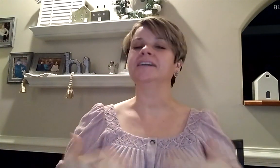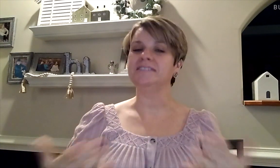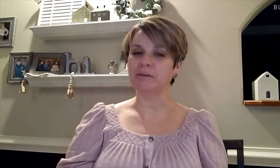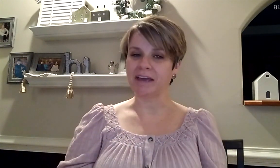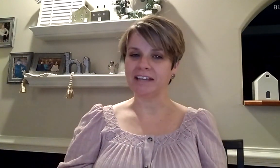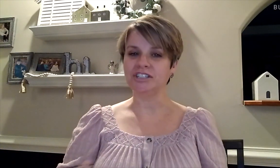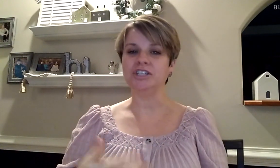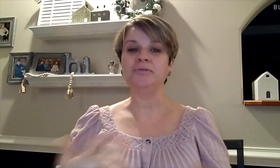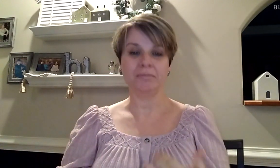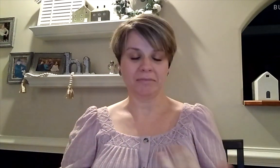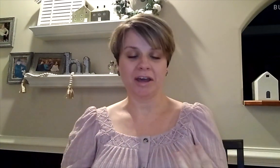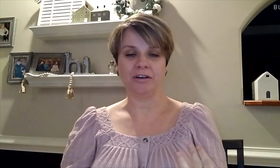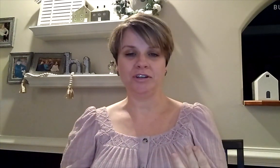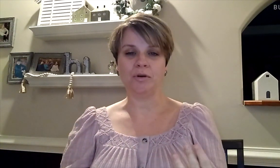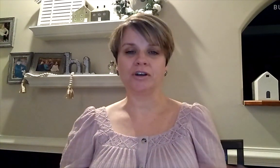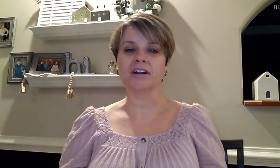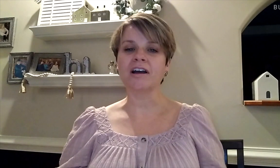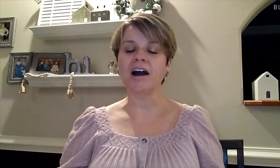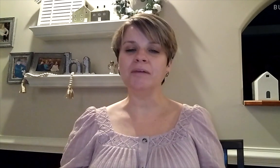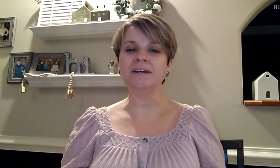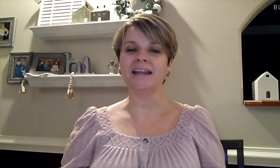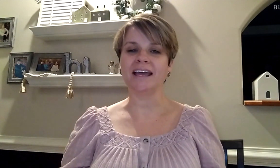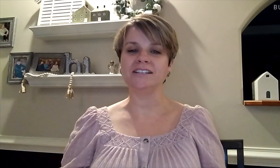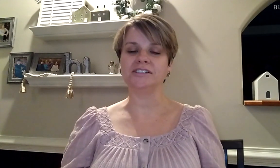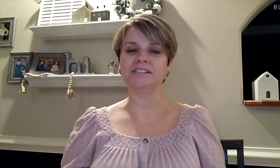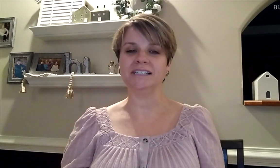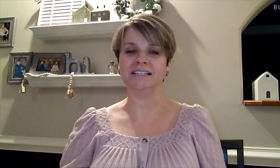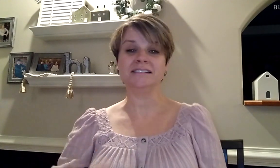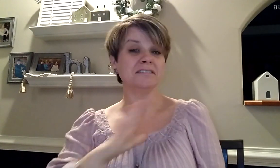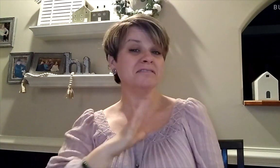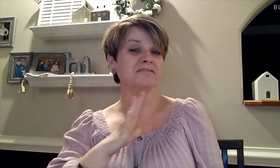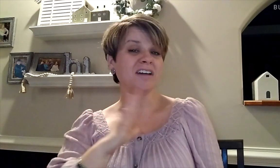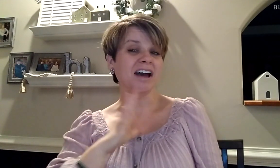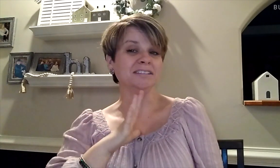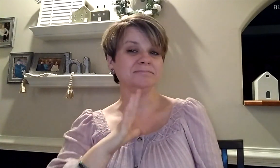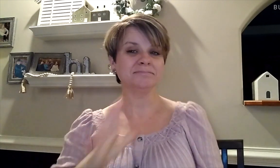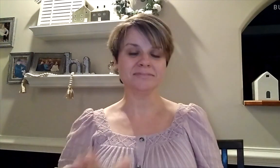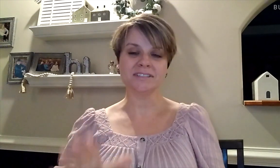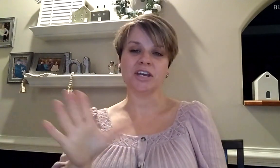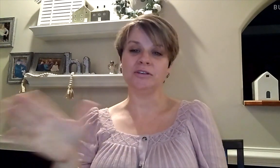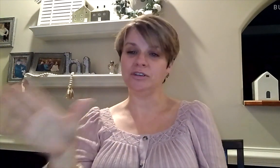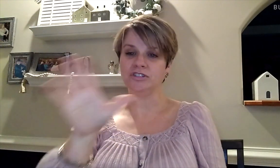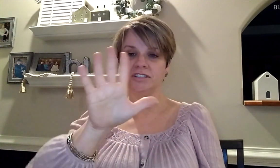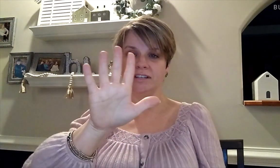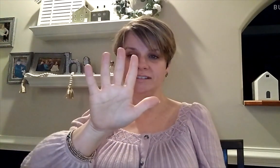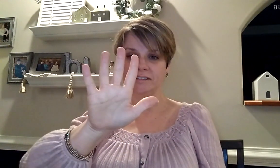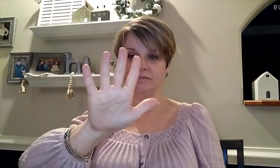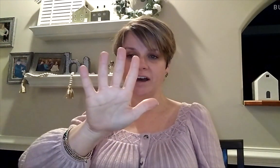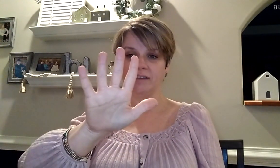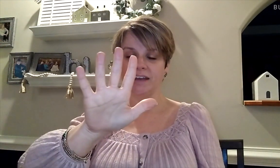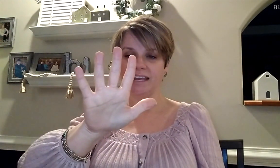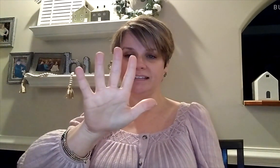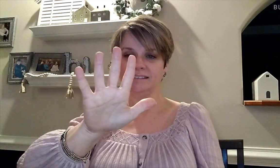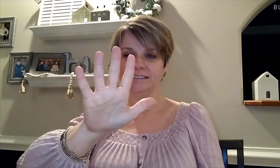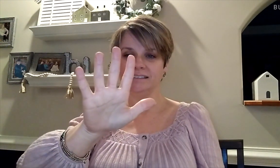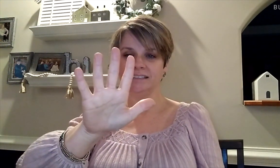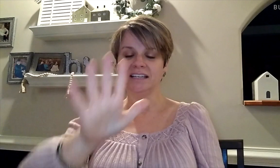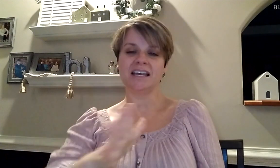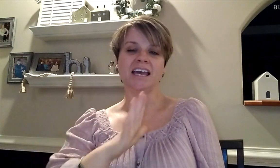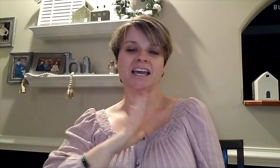somebody asks you how you are, a common answer is fine. So you can just, it's a 5 hand, and you